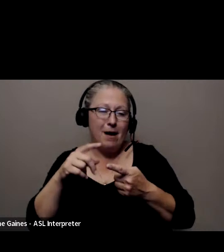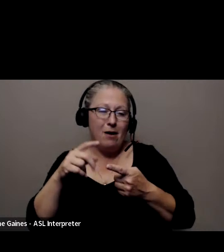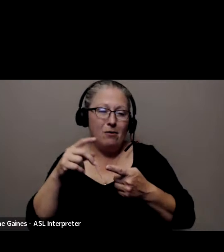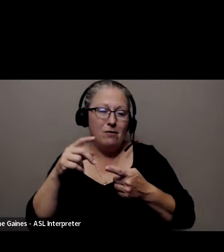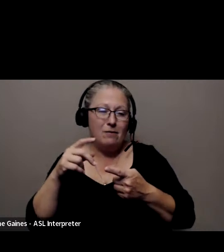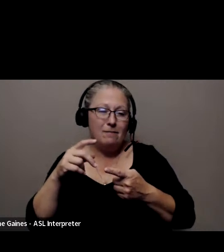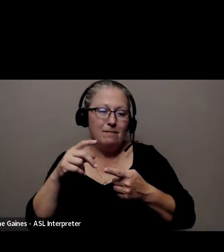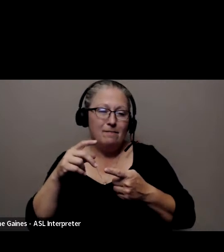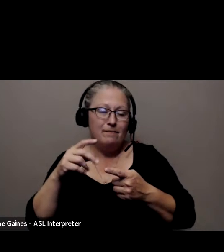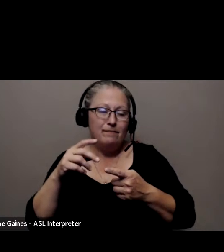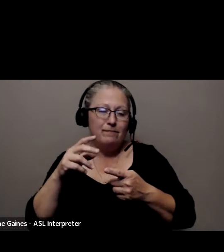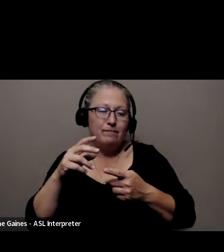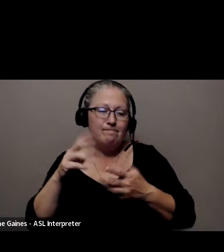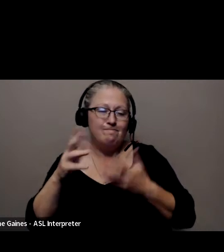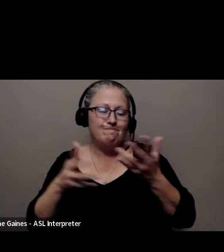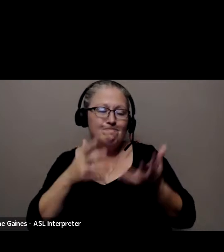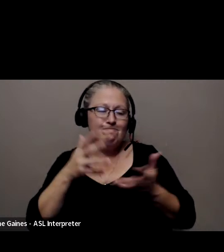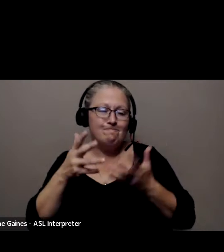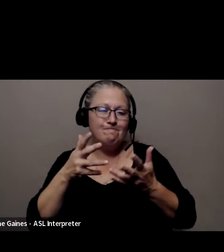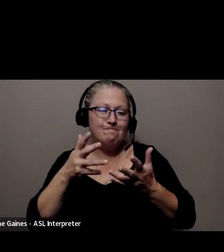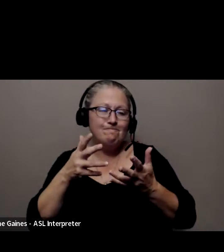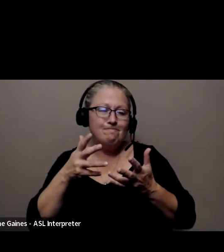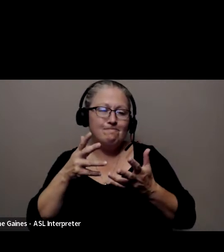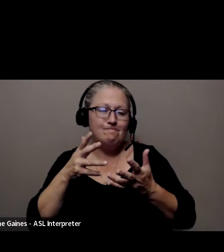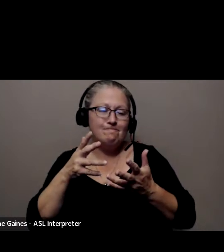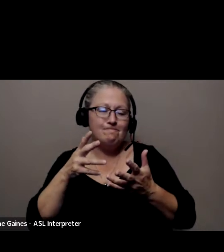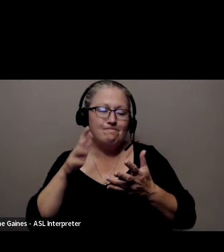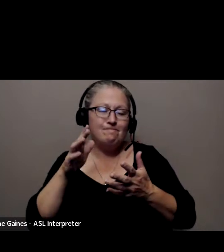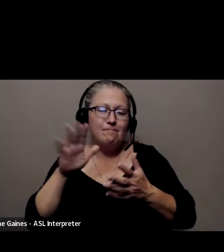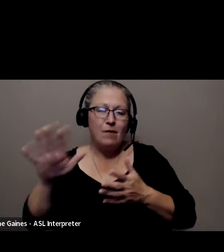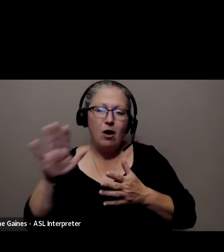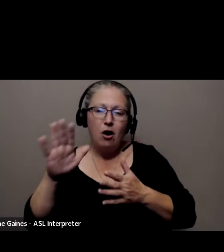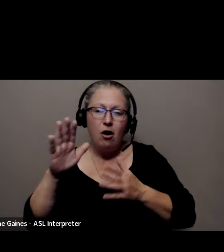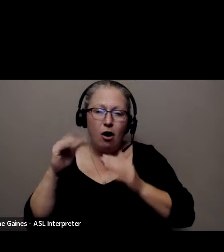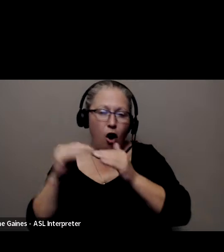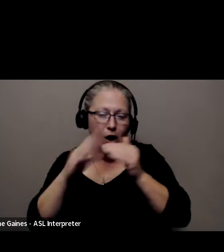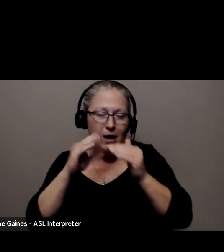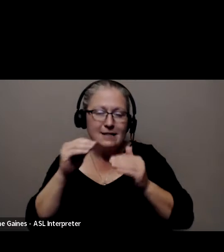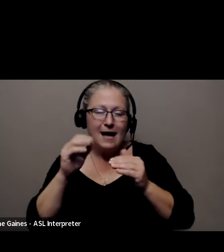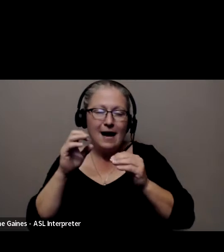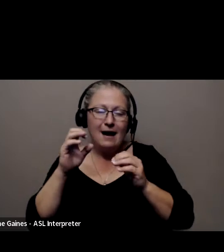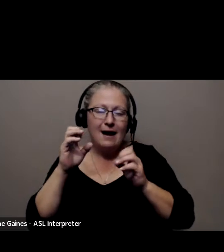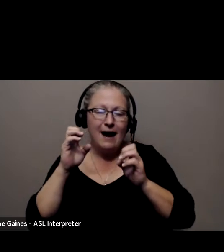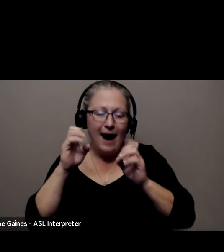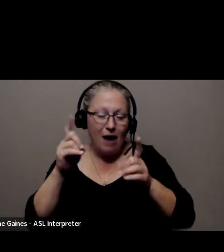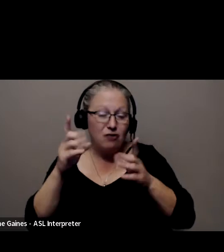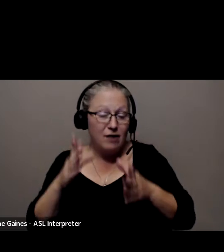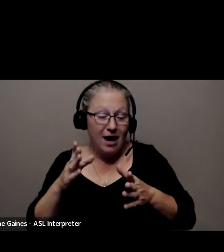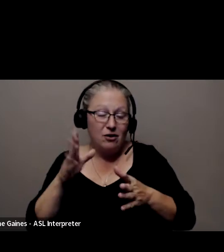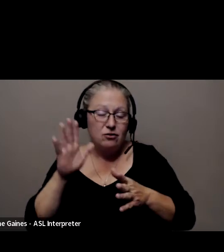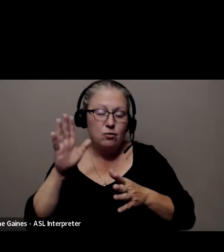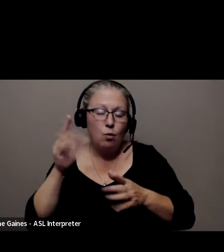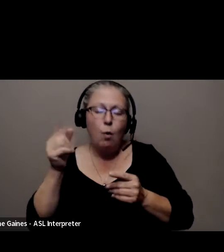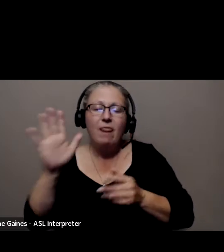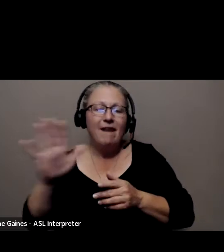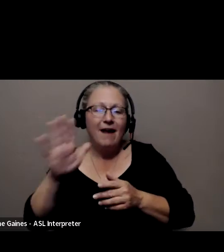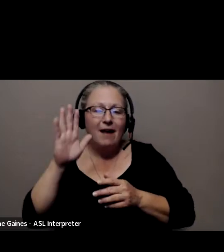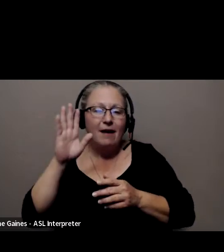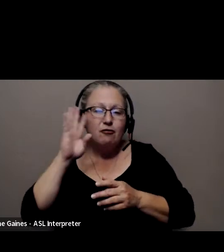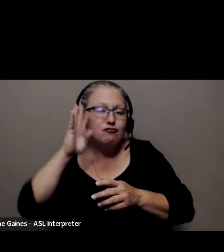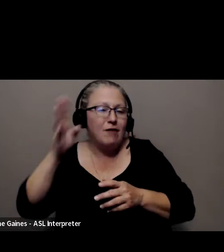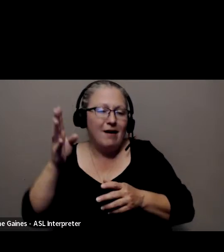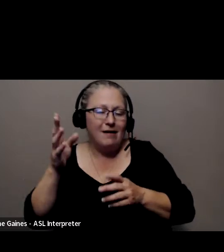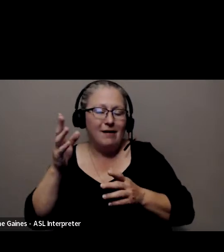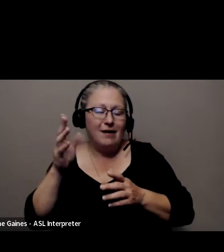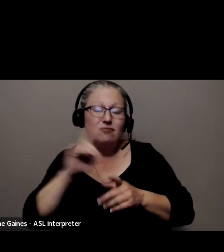the kind of school that she and her colleagues and fellow educators have created. It's an absolute blessing